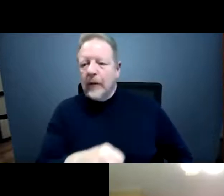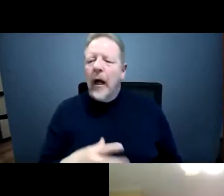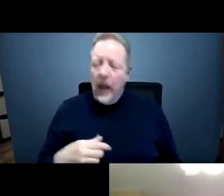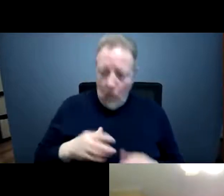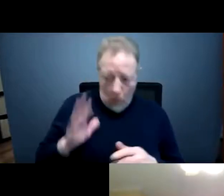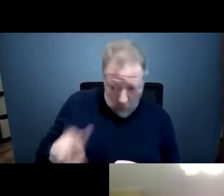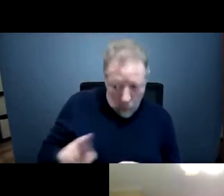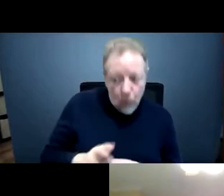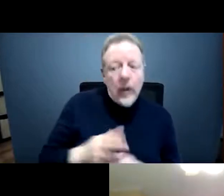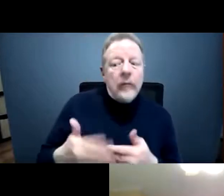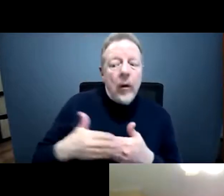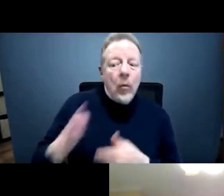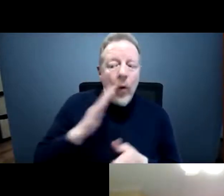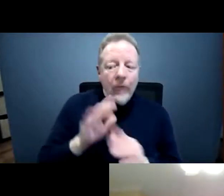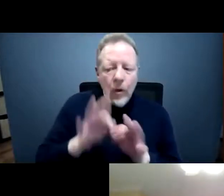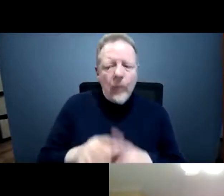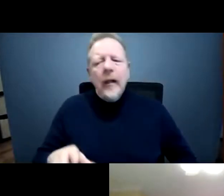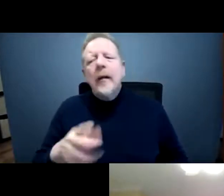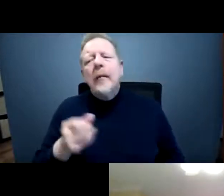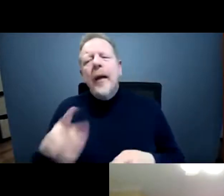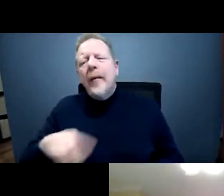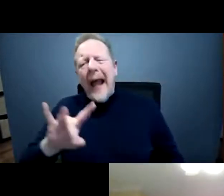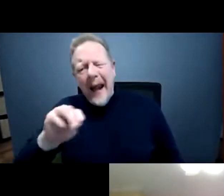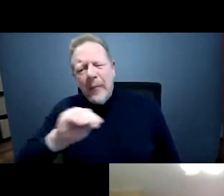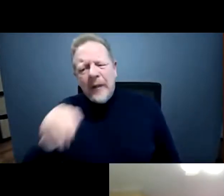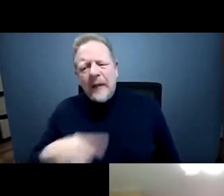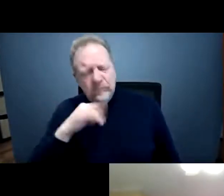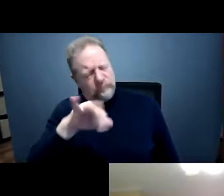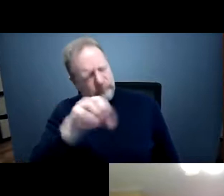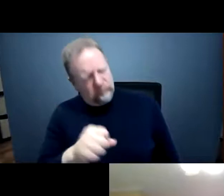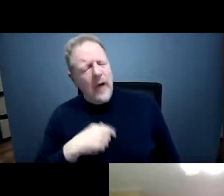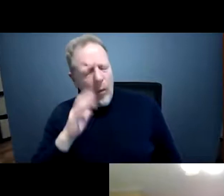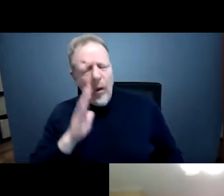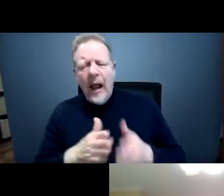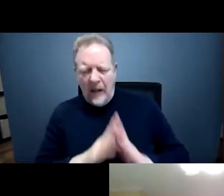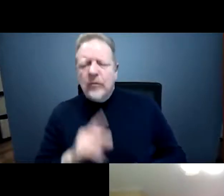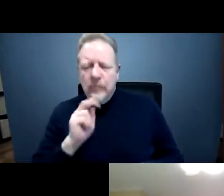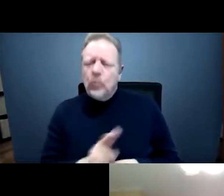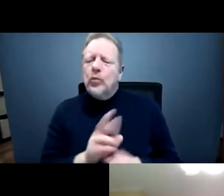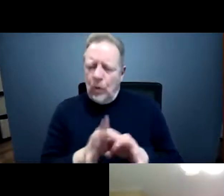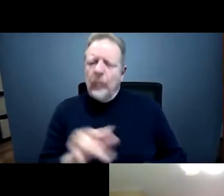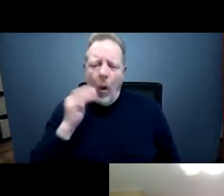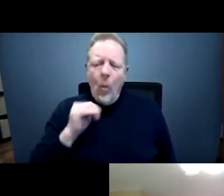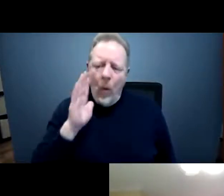for an interpreter? And it was like 80% likely that they would. So not 100%,